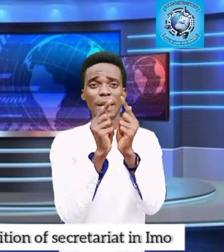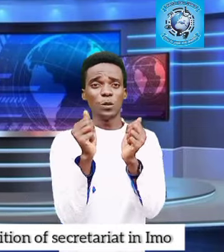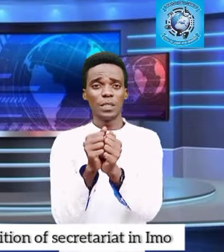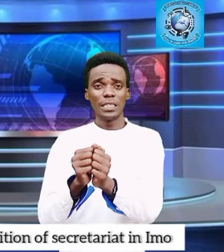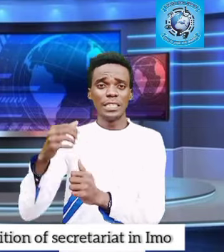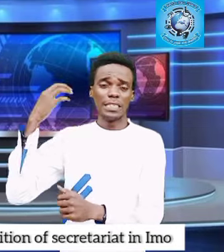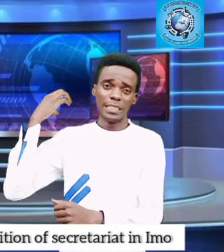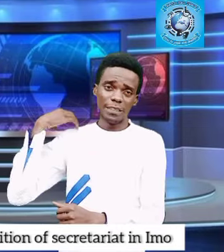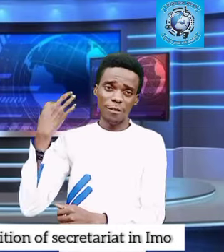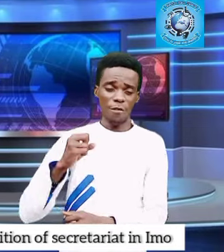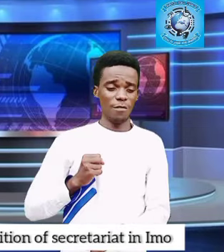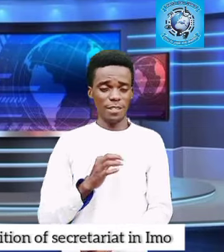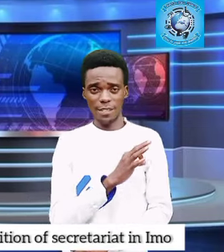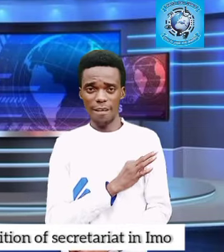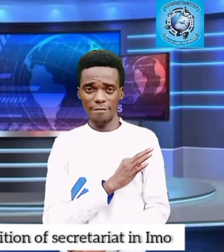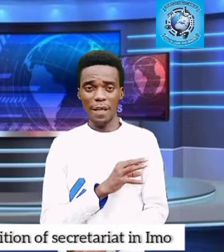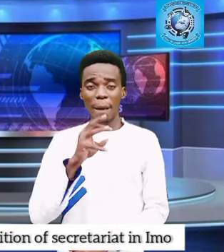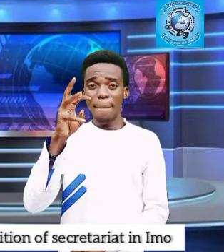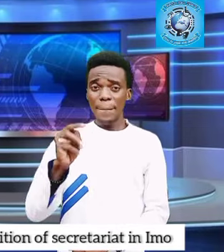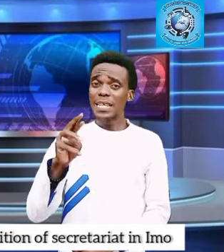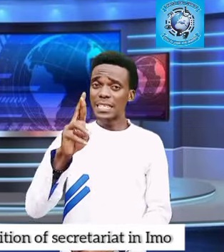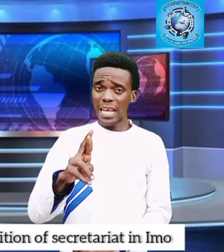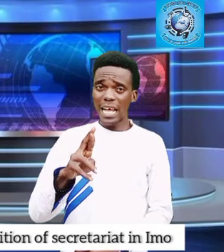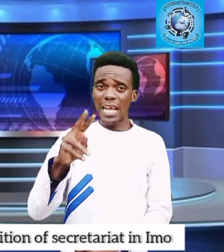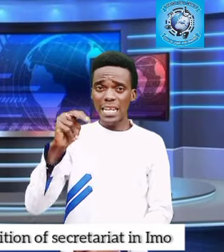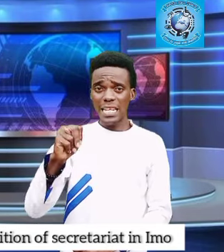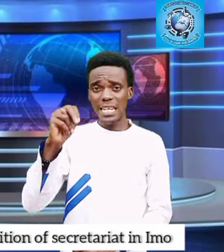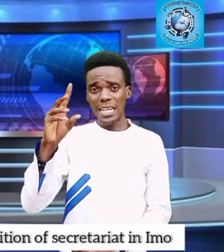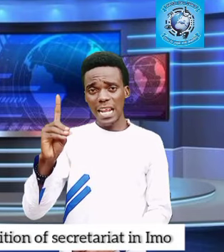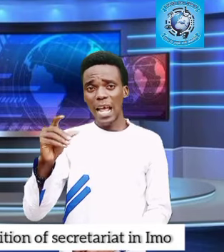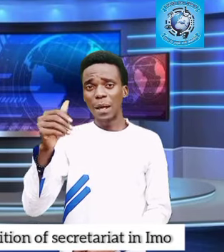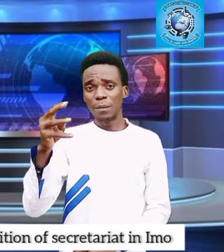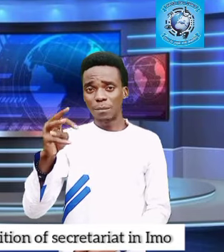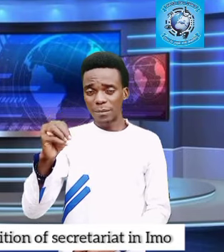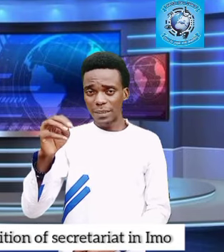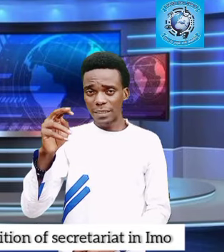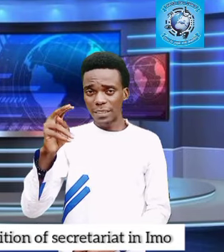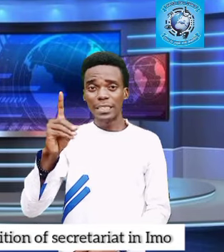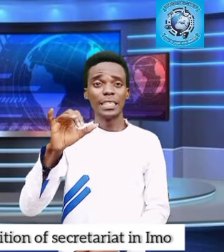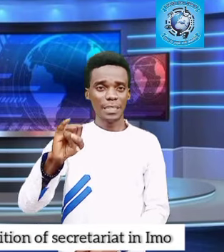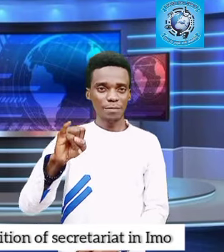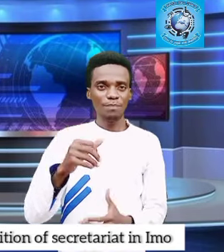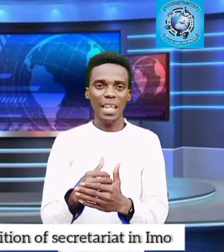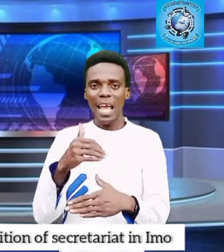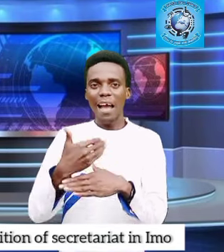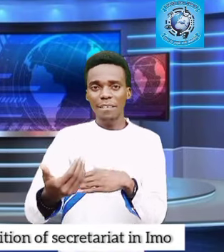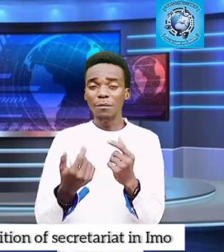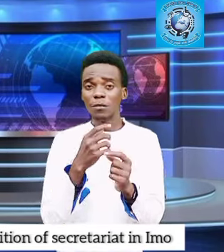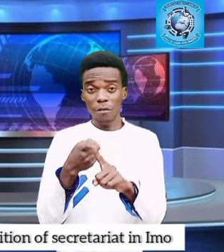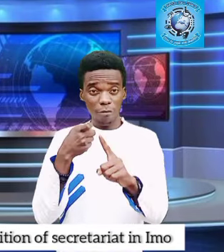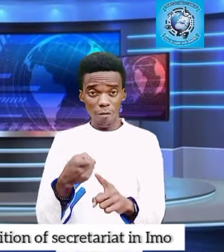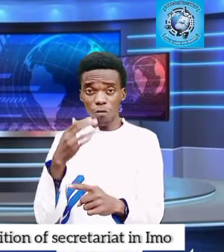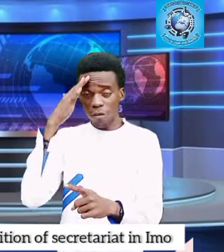Hope Uzodinma, Mr. Nnamdi Anietie. After confirming from the NCPWD General Manager,